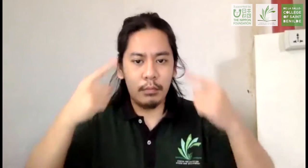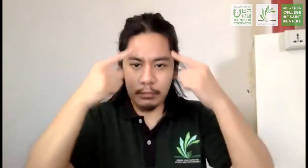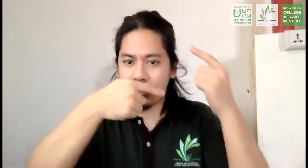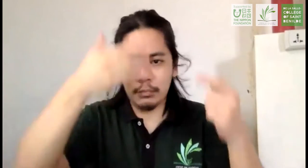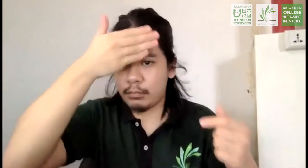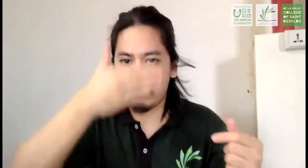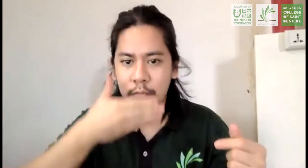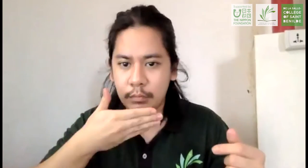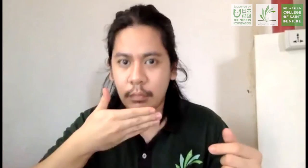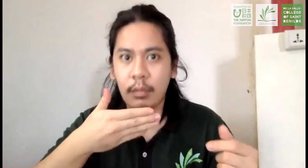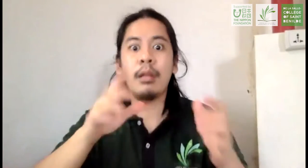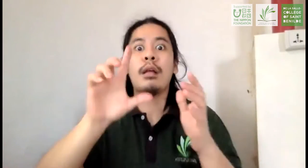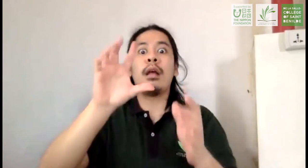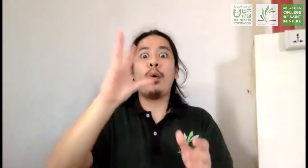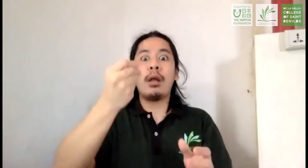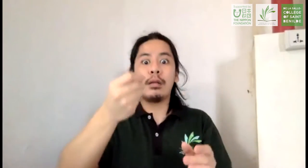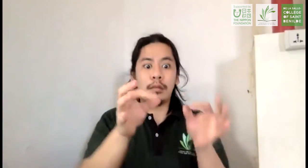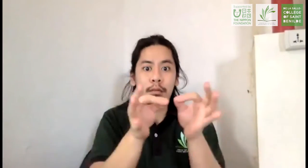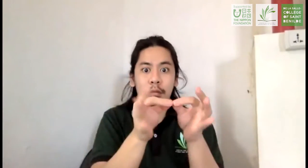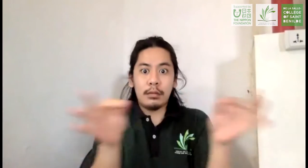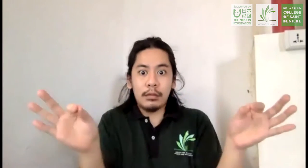who, where, which,